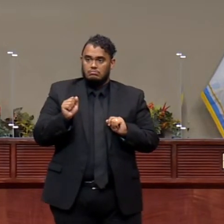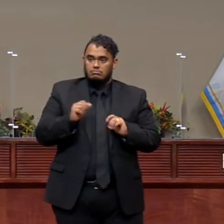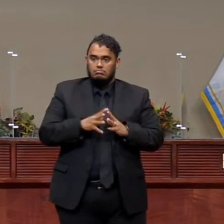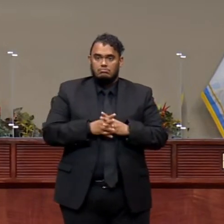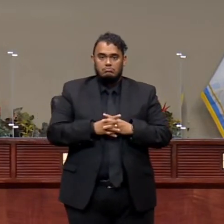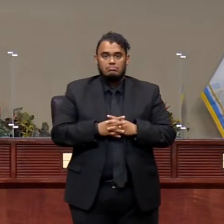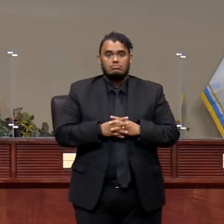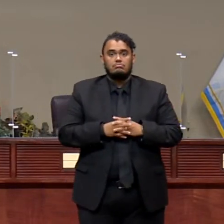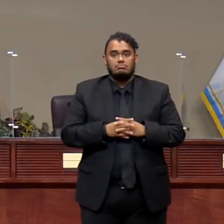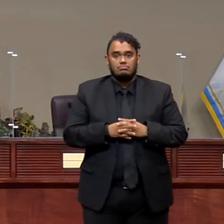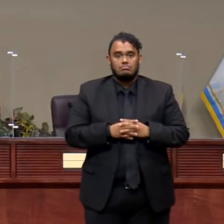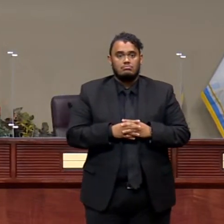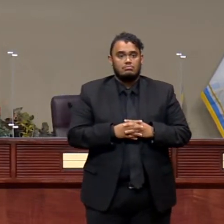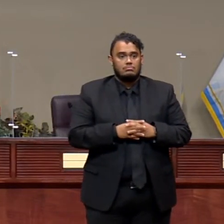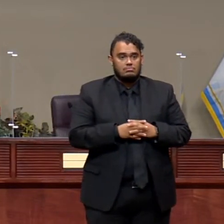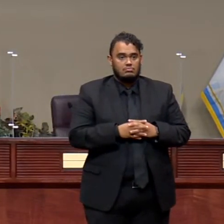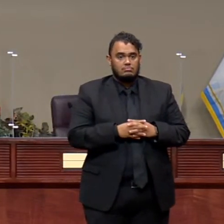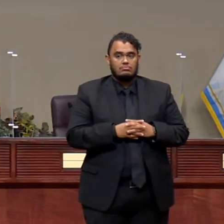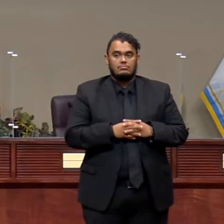okay.